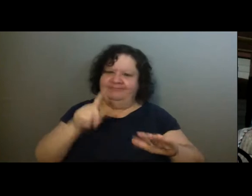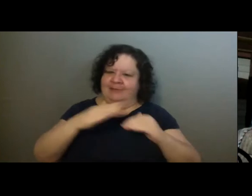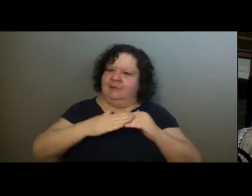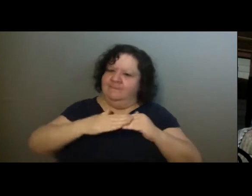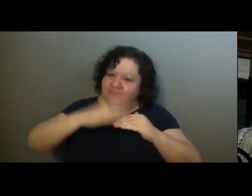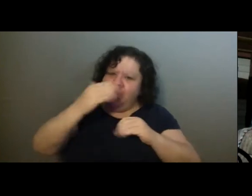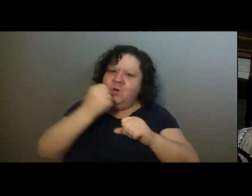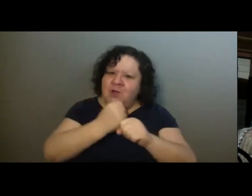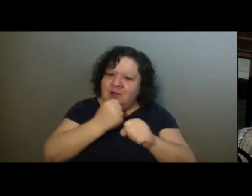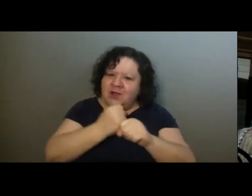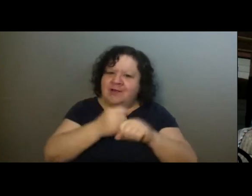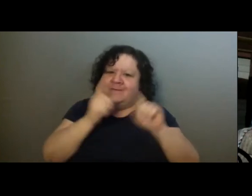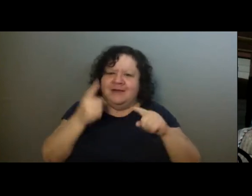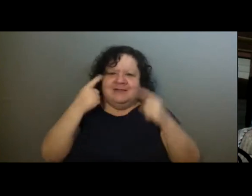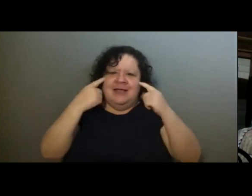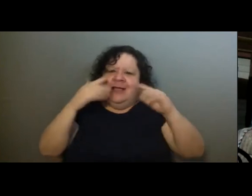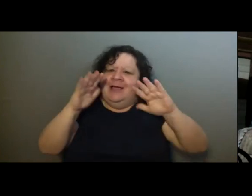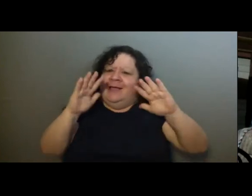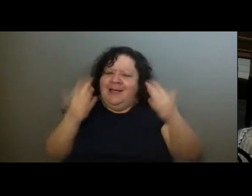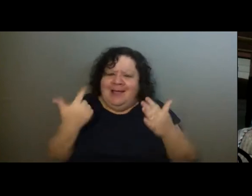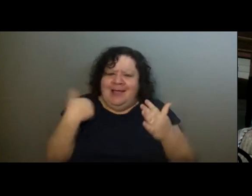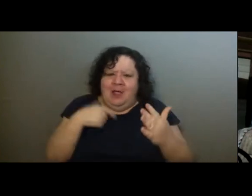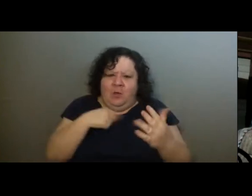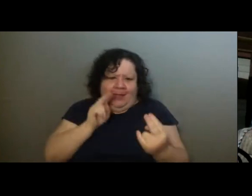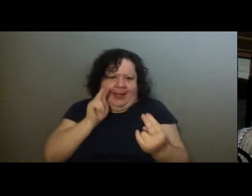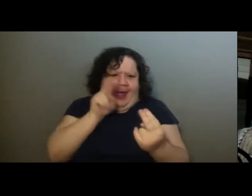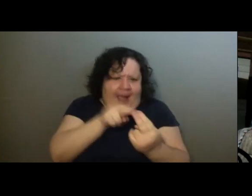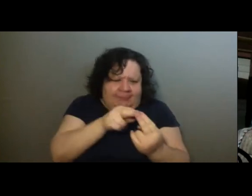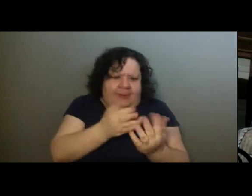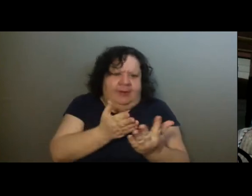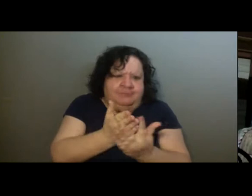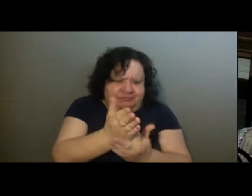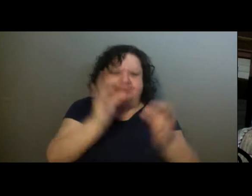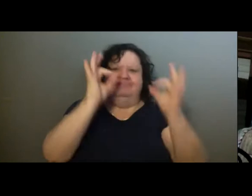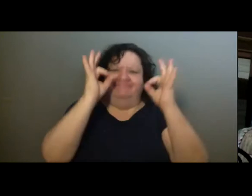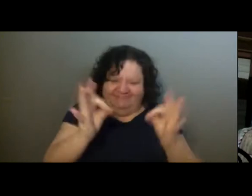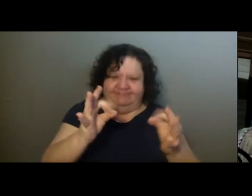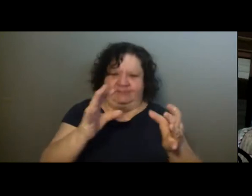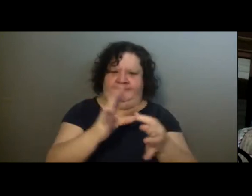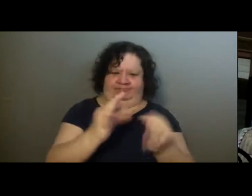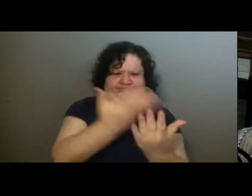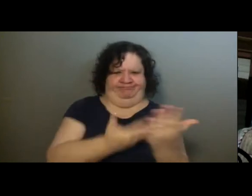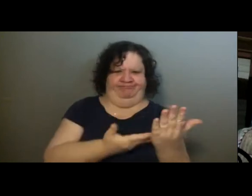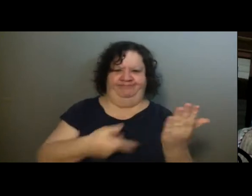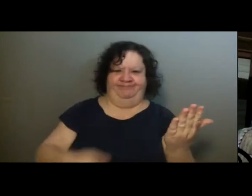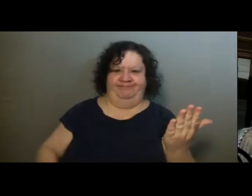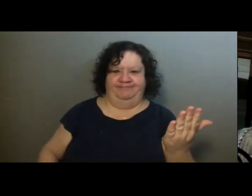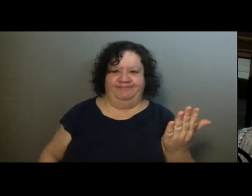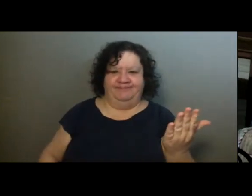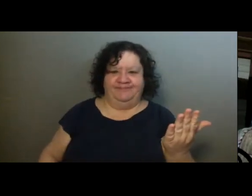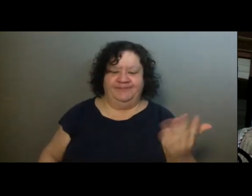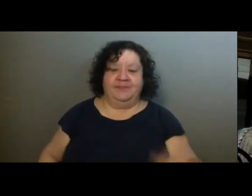can we best appropriately use technology? Sadly, is that most of the concentration on how to